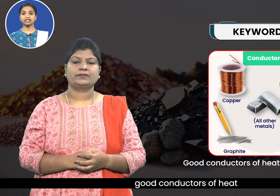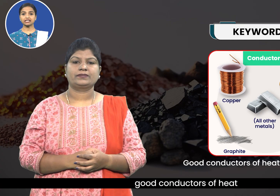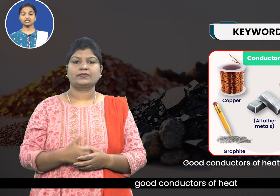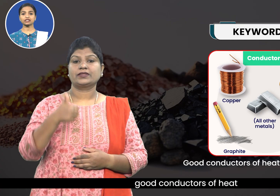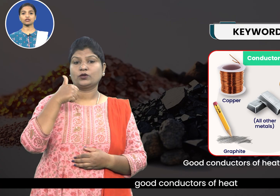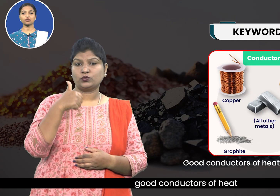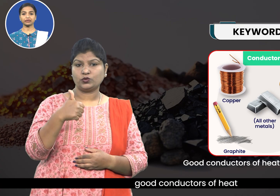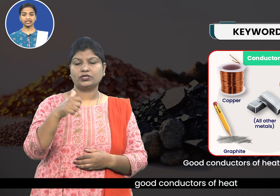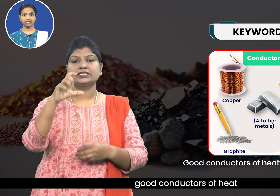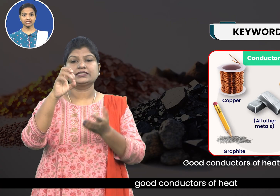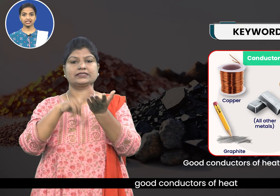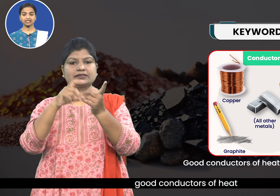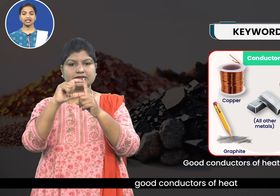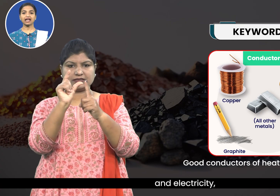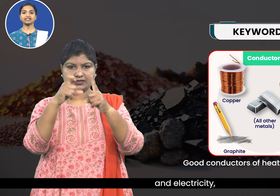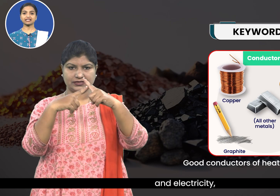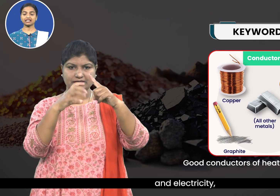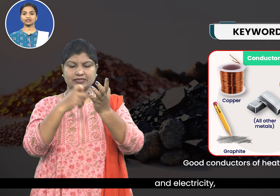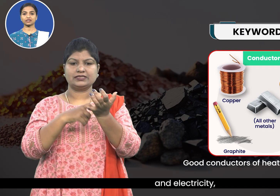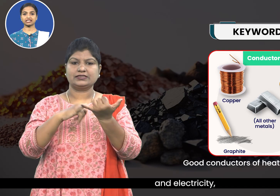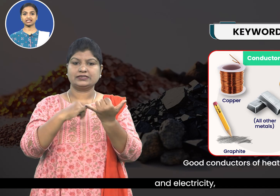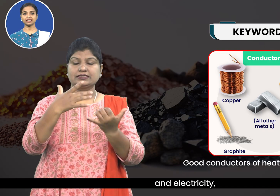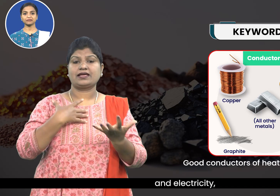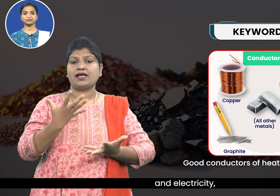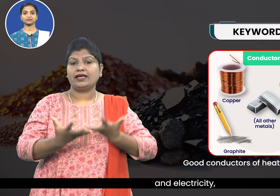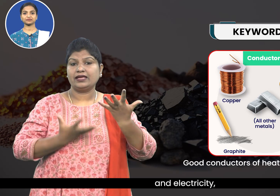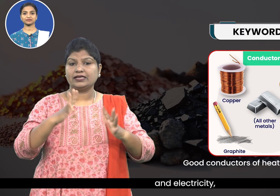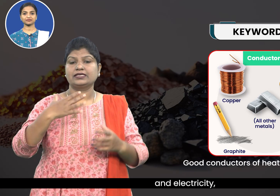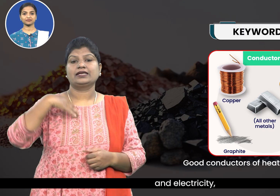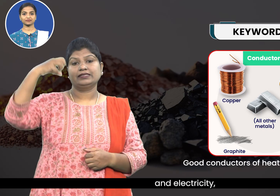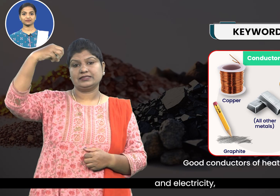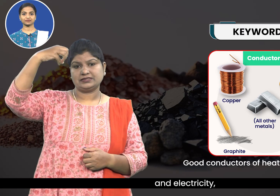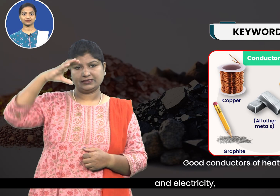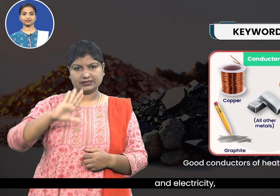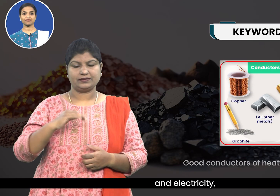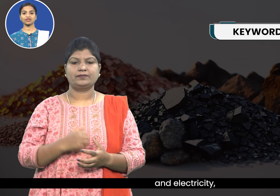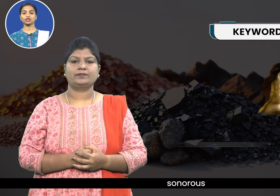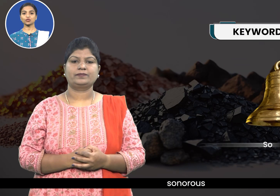good conductors of heat and electricity,